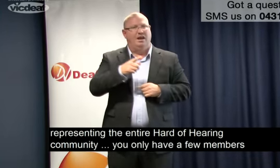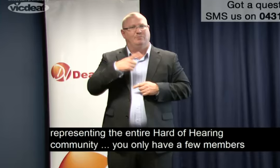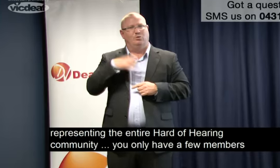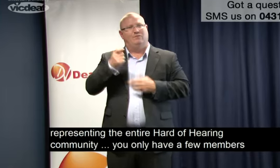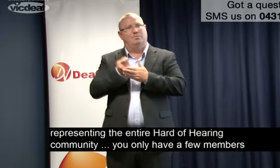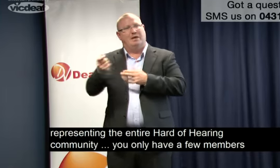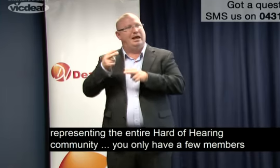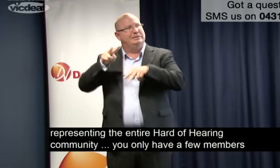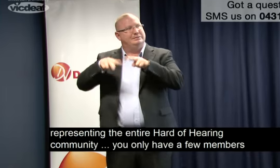fee,